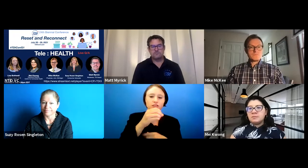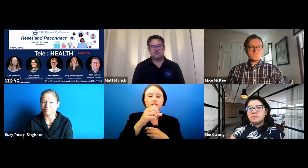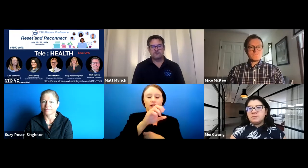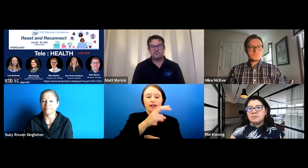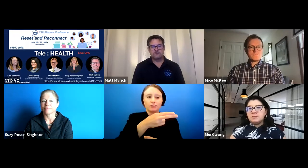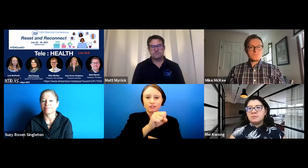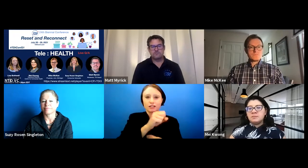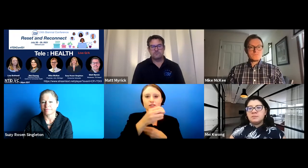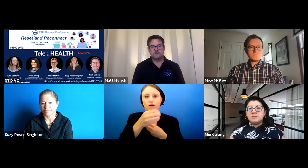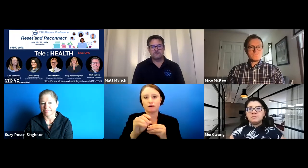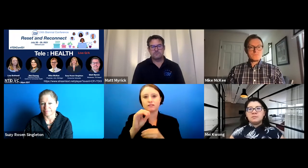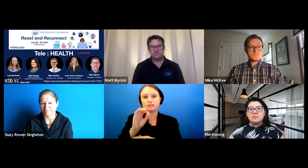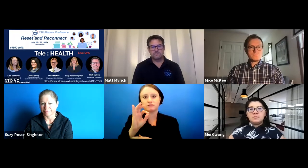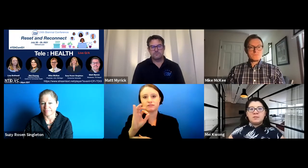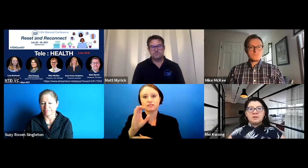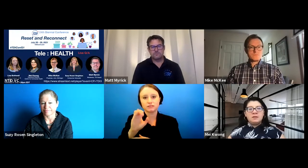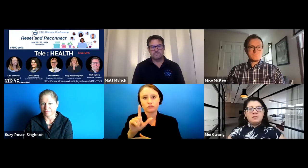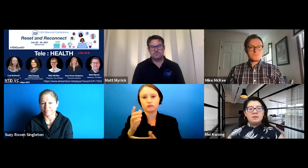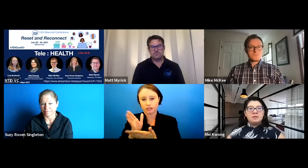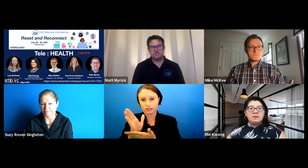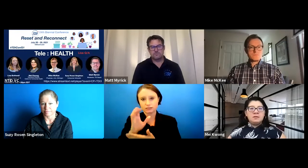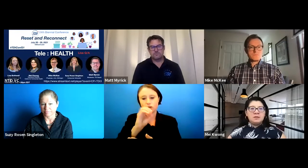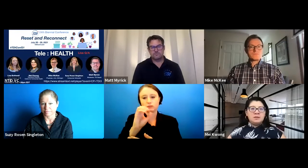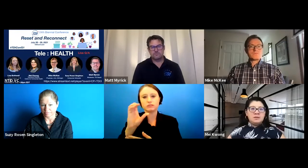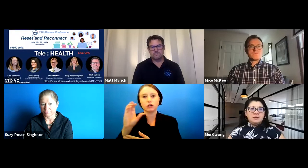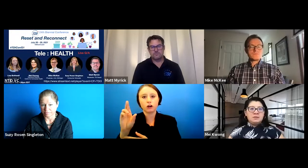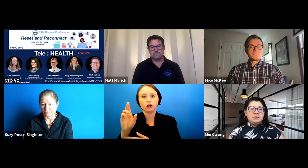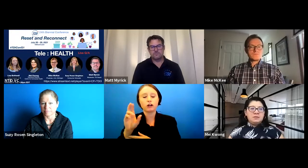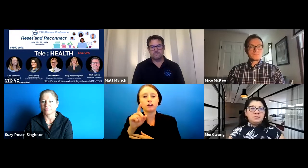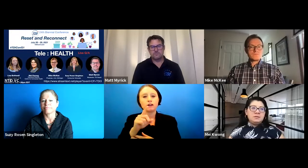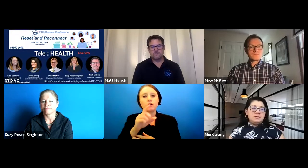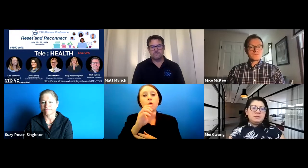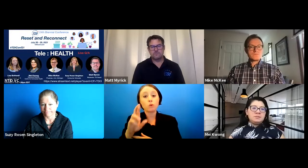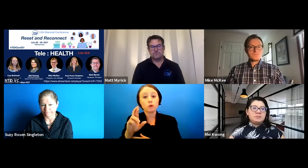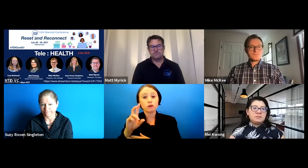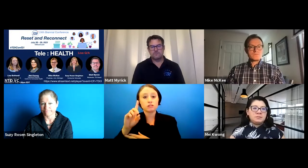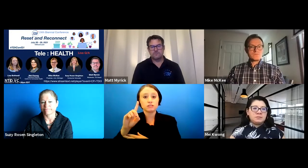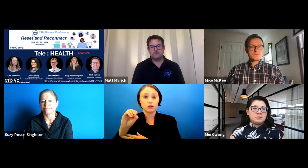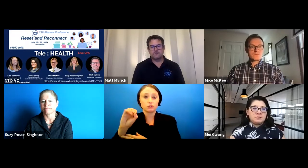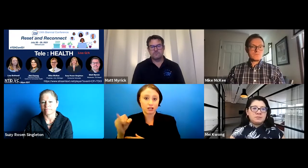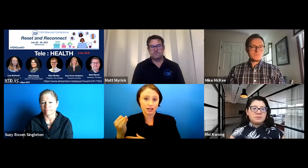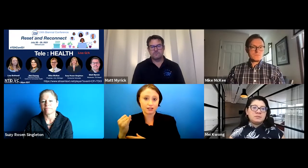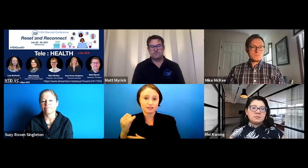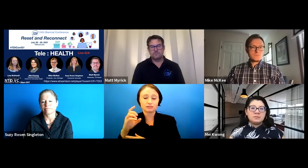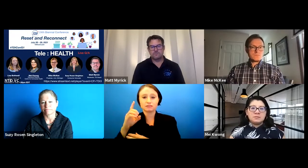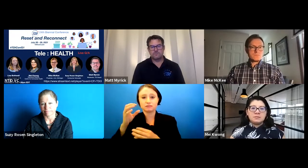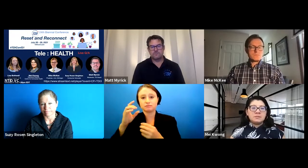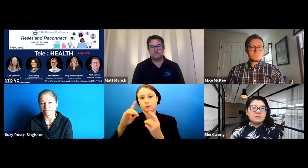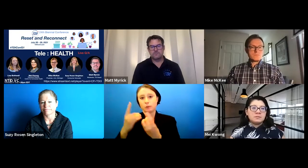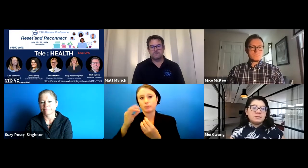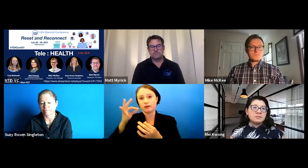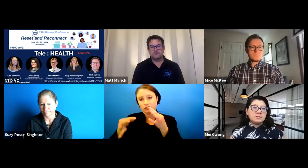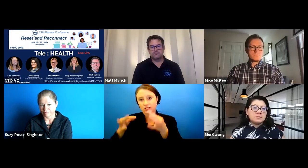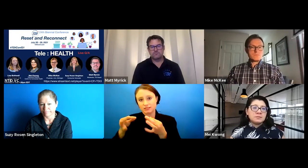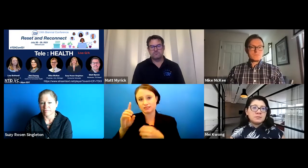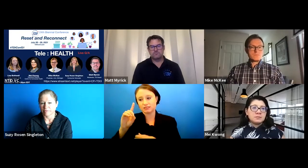One is with the HHS Office of Civil Rights, the OCR, or through the Department